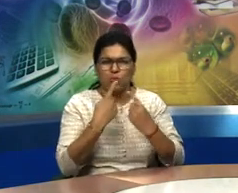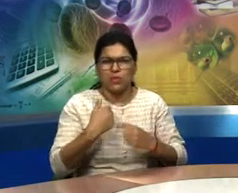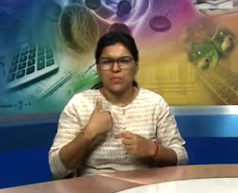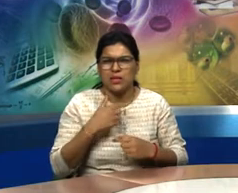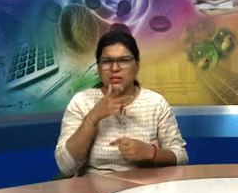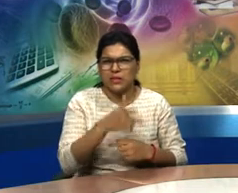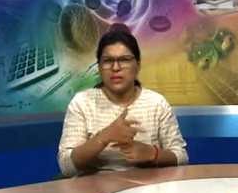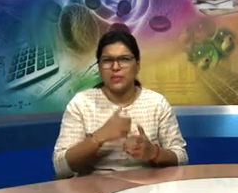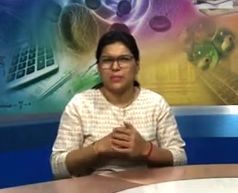Mahatma Gandhi ji,